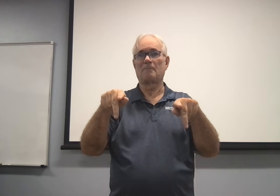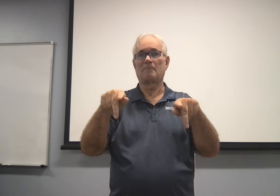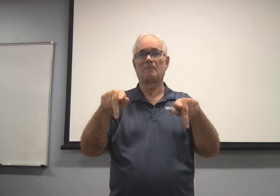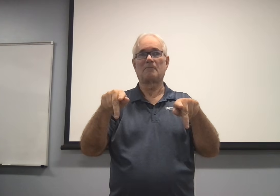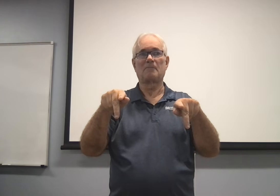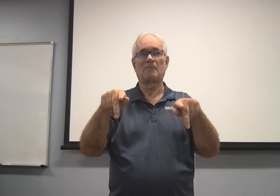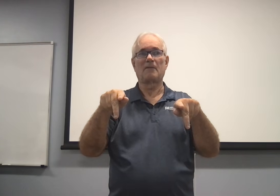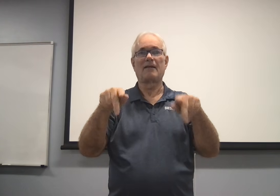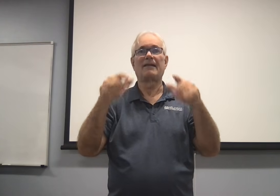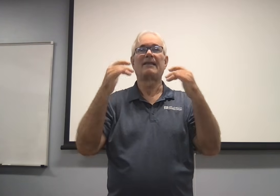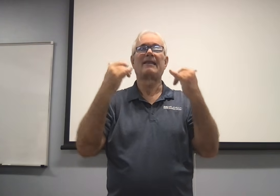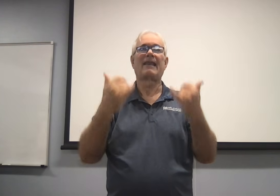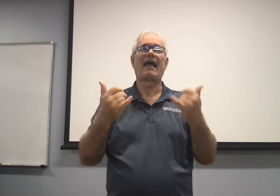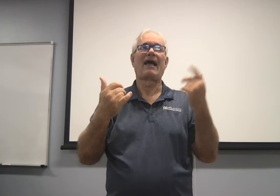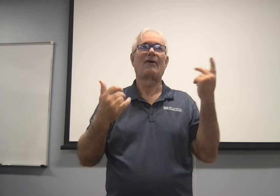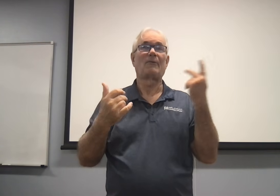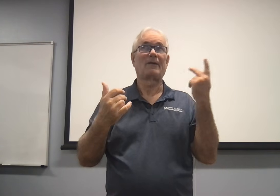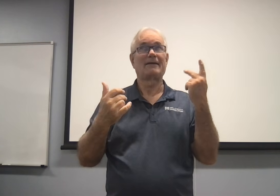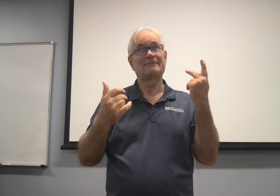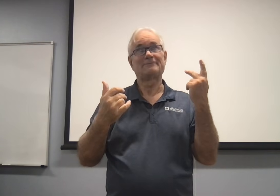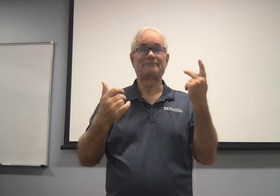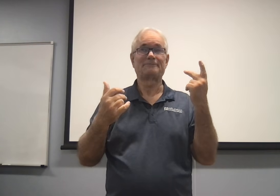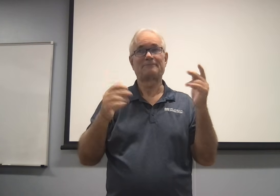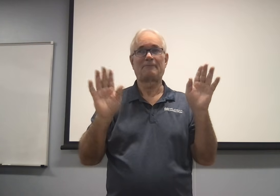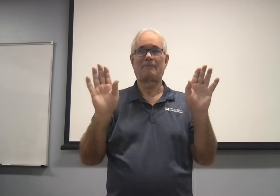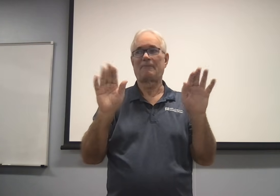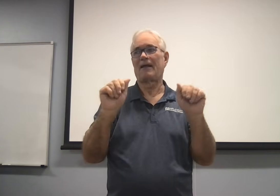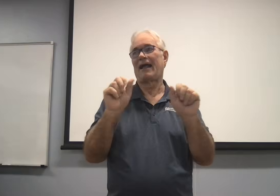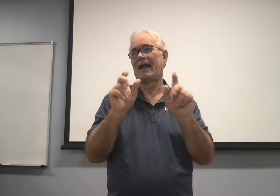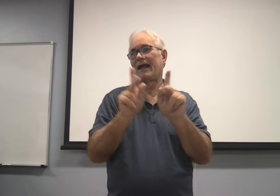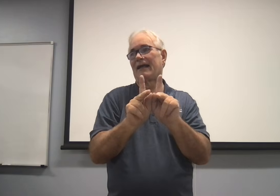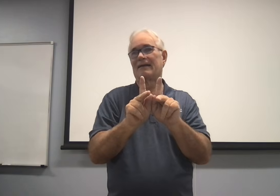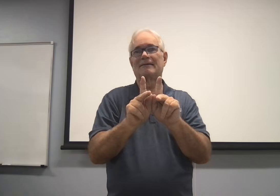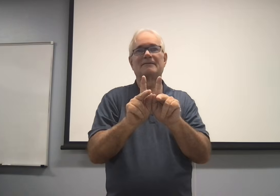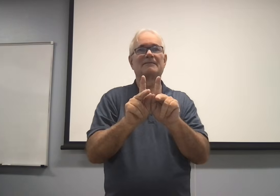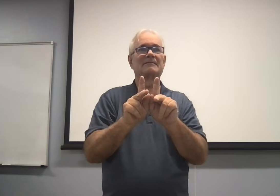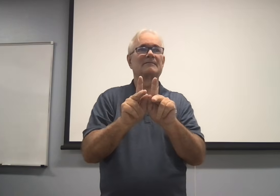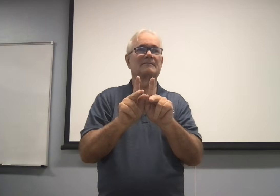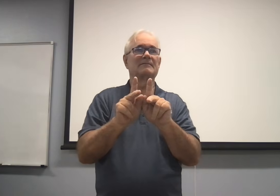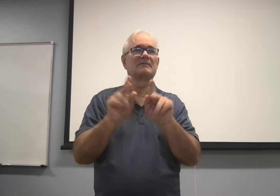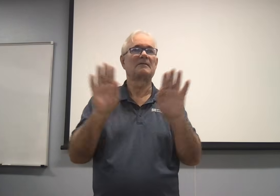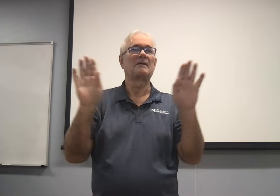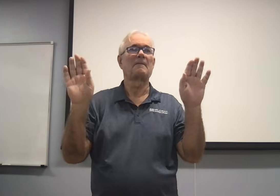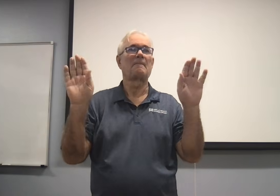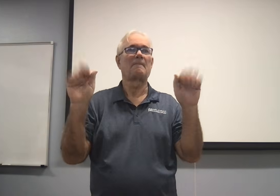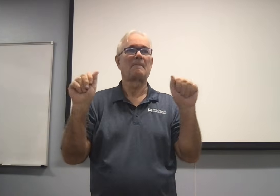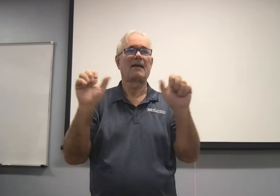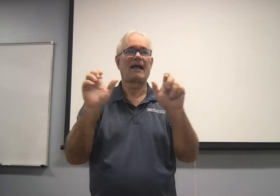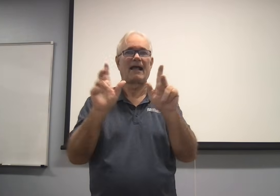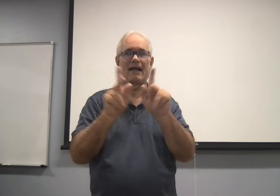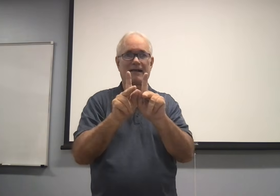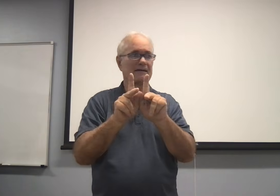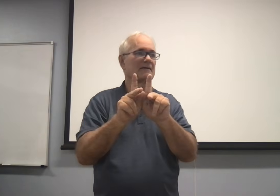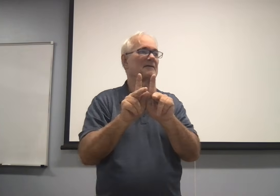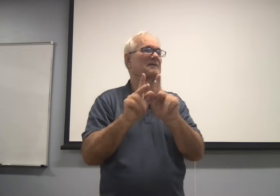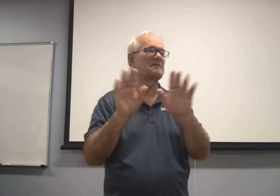Broke up. And now we're back. So show them separate and coming back